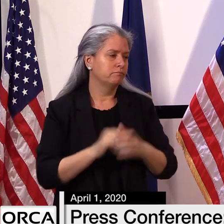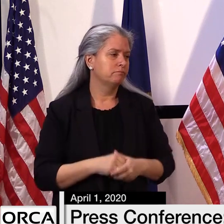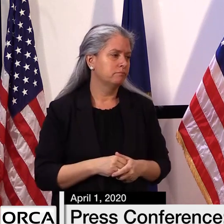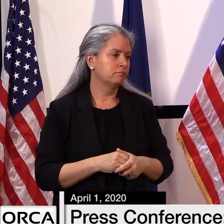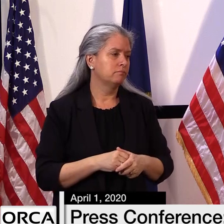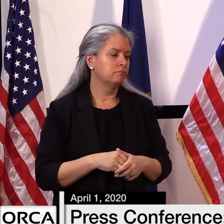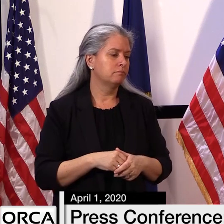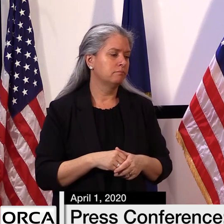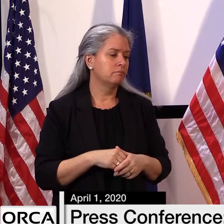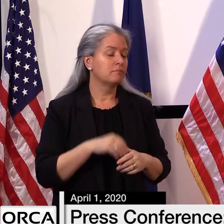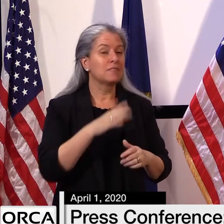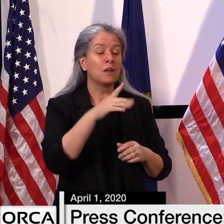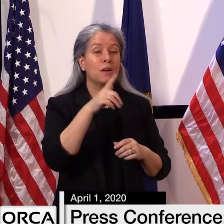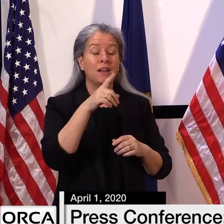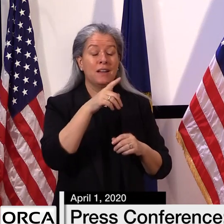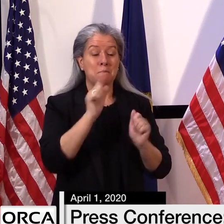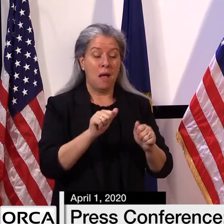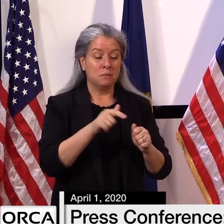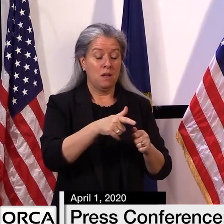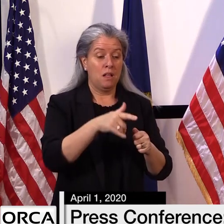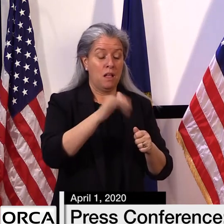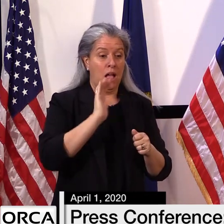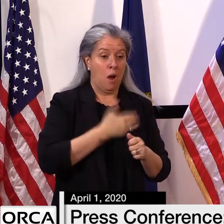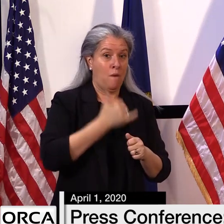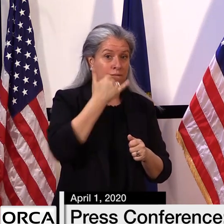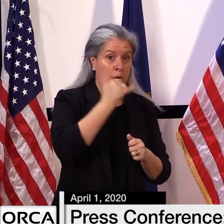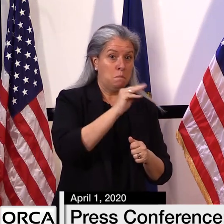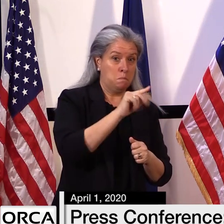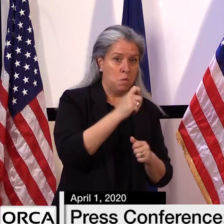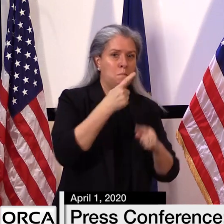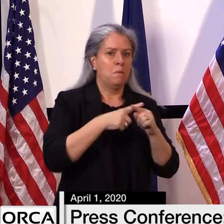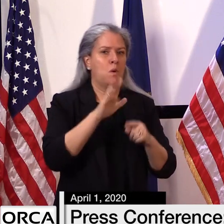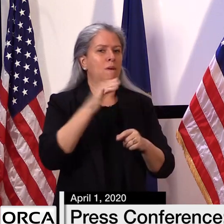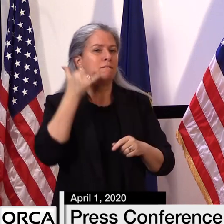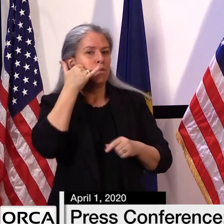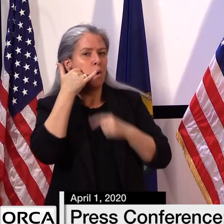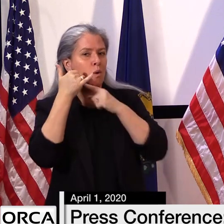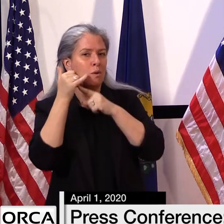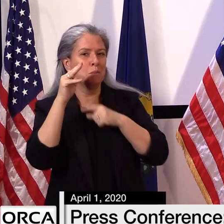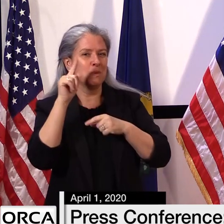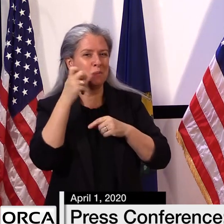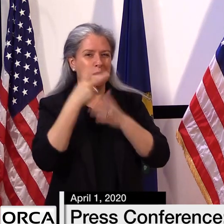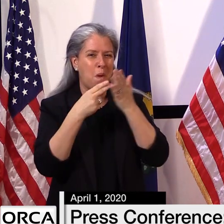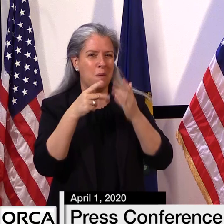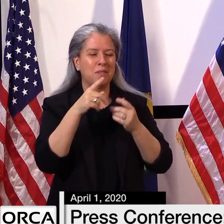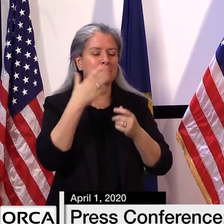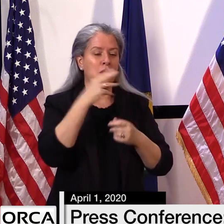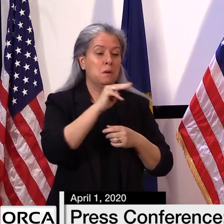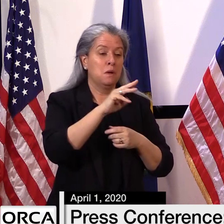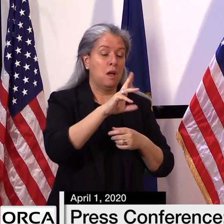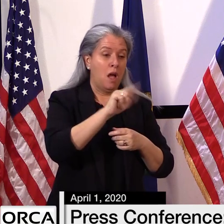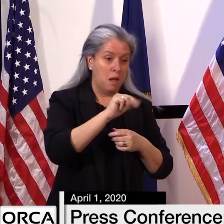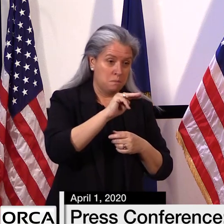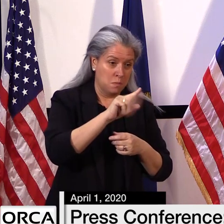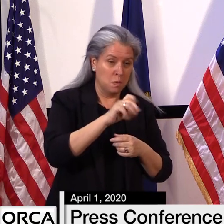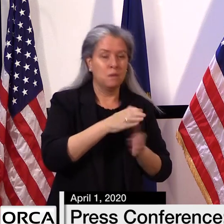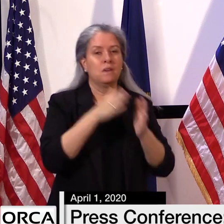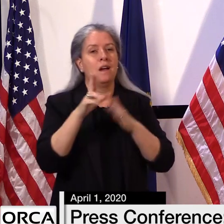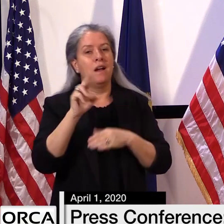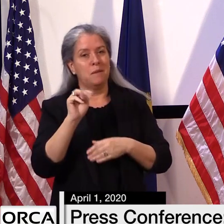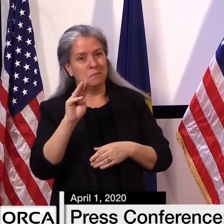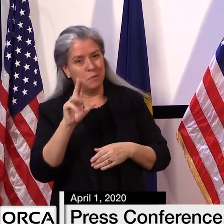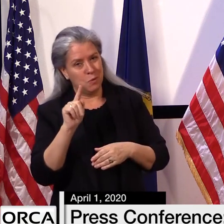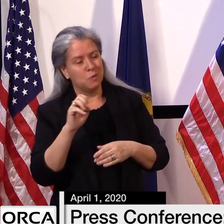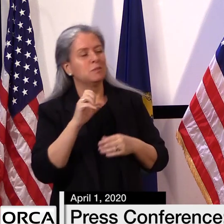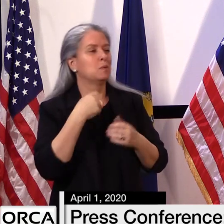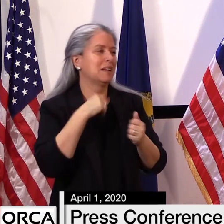personal device muted, you're gonna have to unmute that as well. Please be ready to go when we get to you. And just a reminder too, that if you ask a question and you